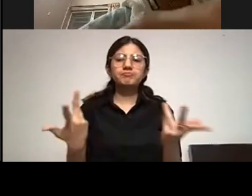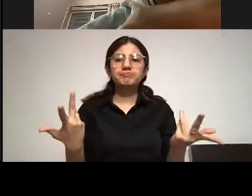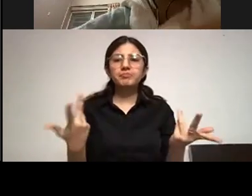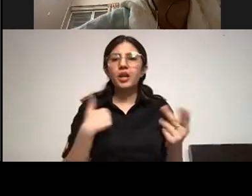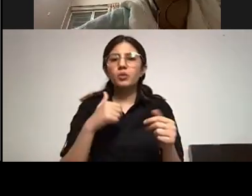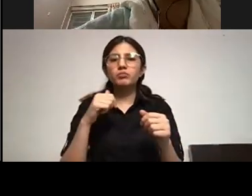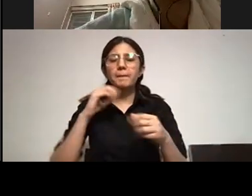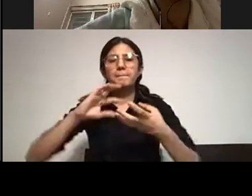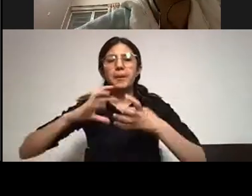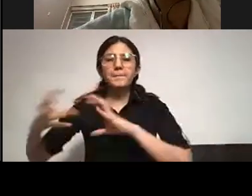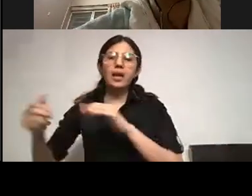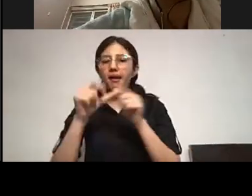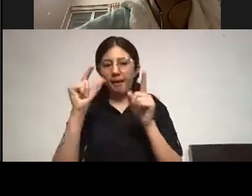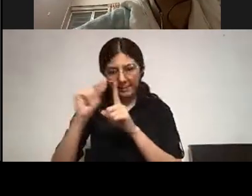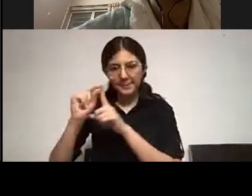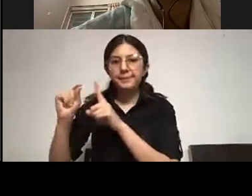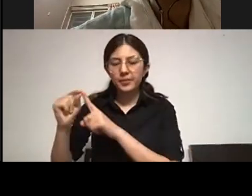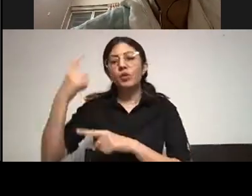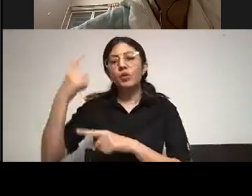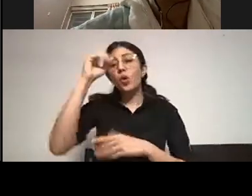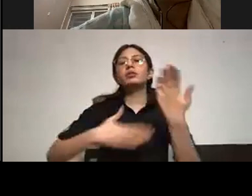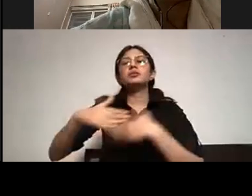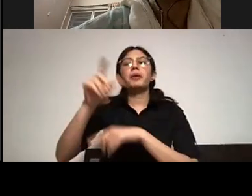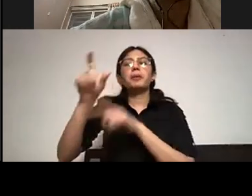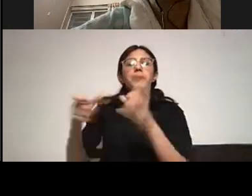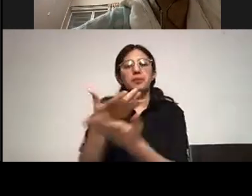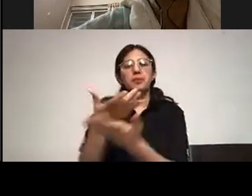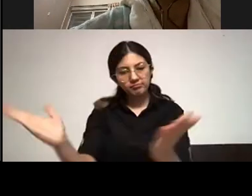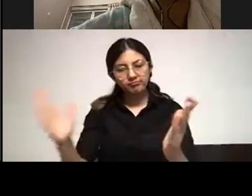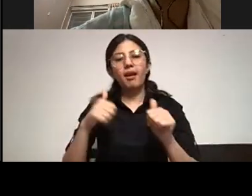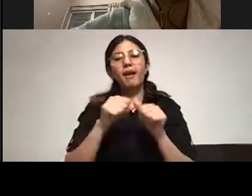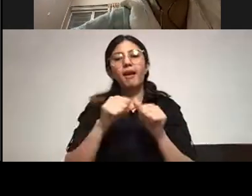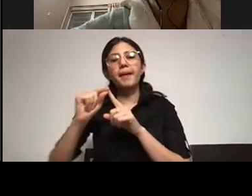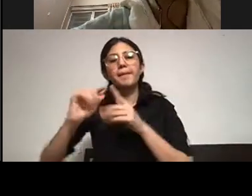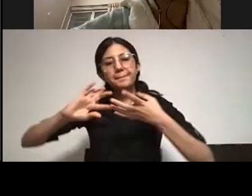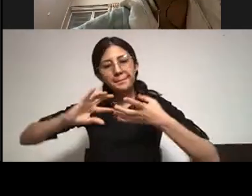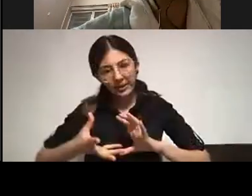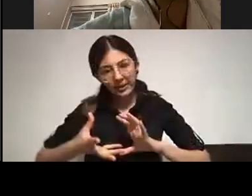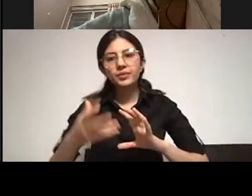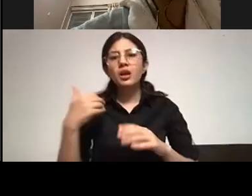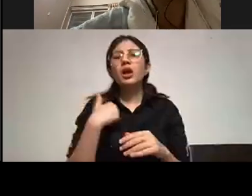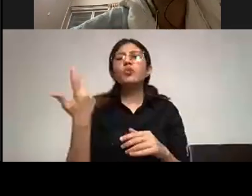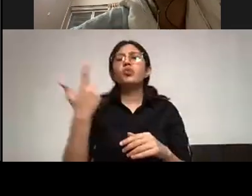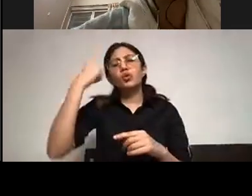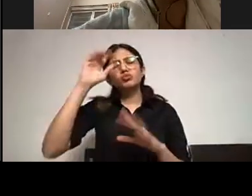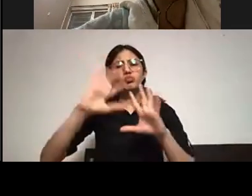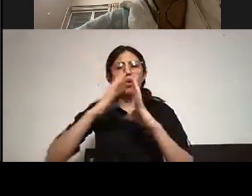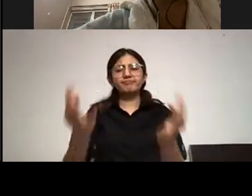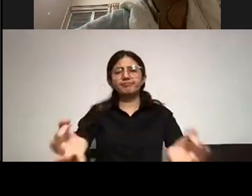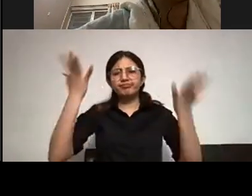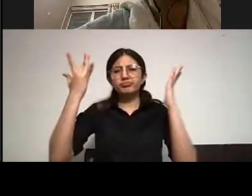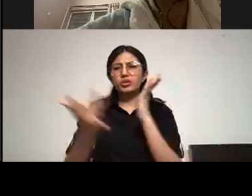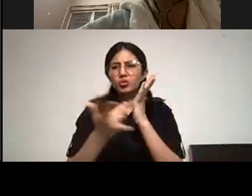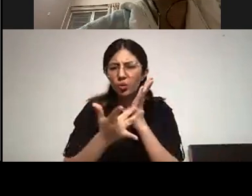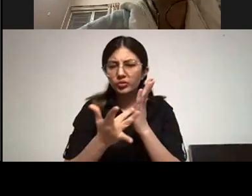We've been making apps for people with disabilities, and our main mission is to create world-class technology products